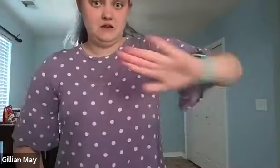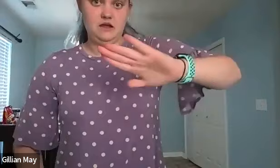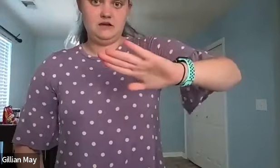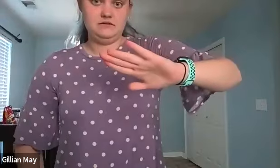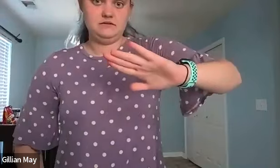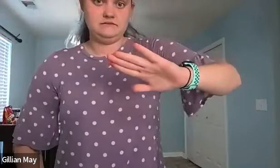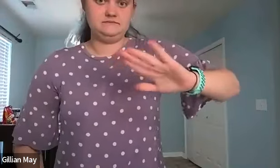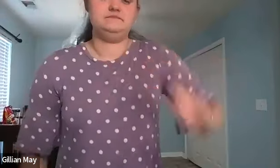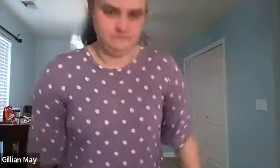area.